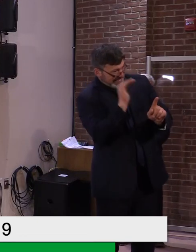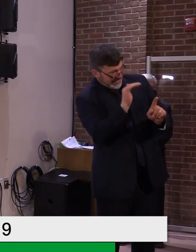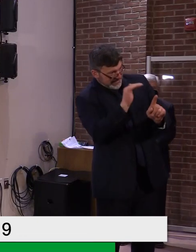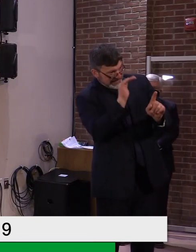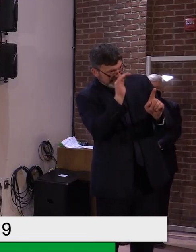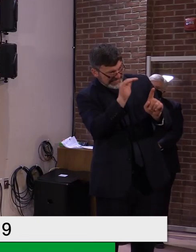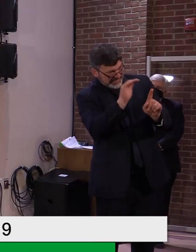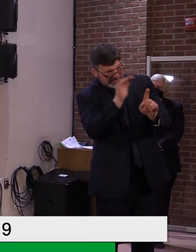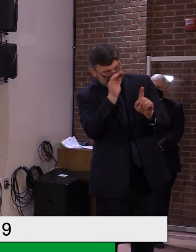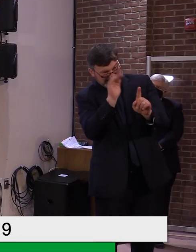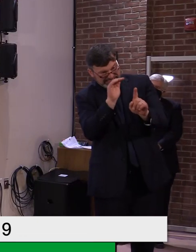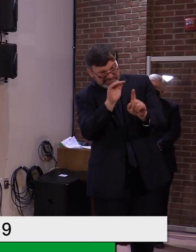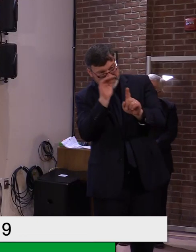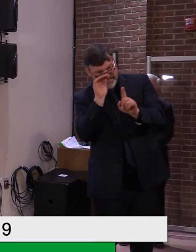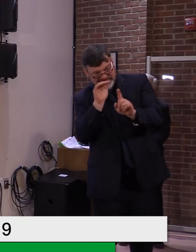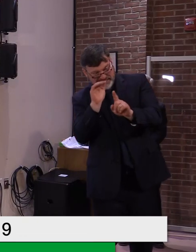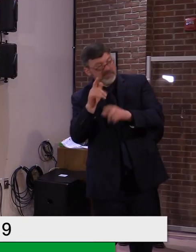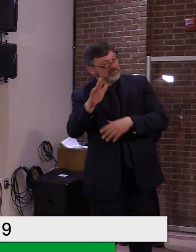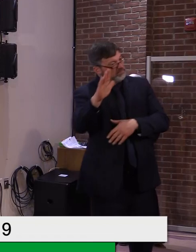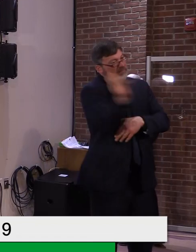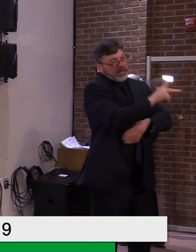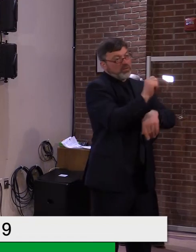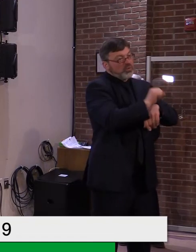we'll get through this in the very near future.